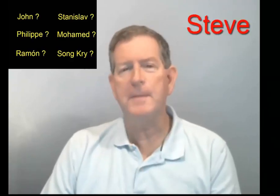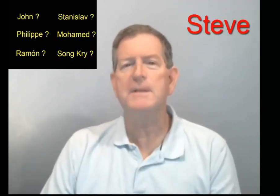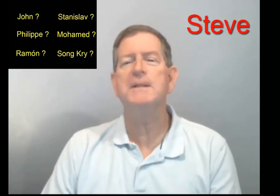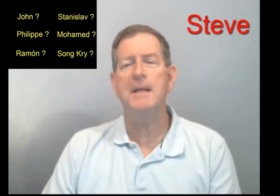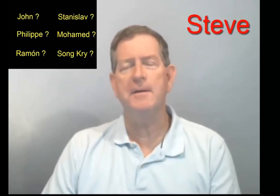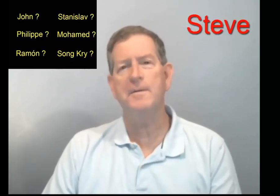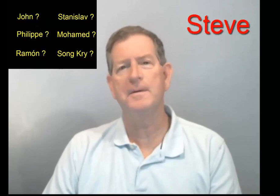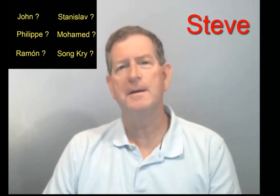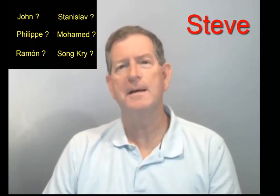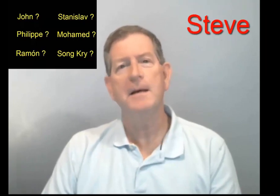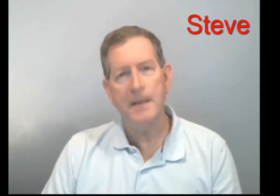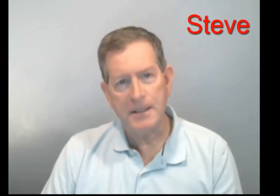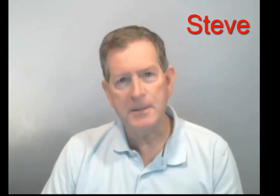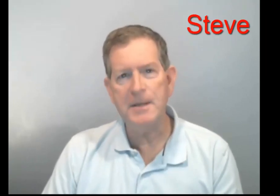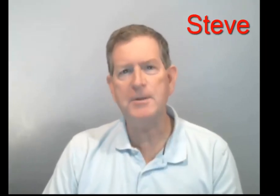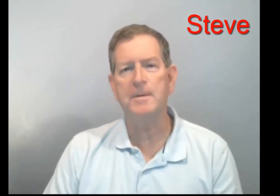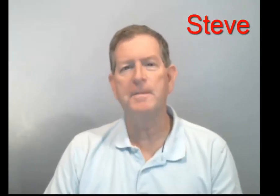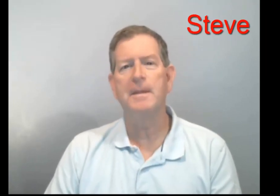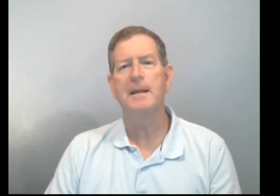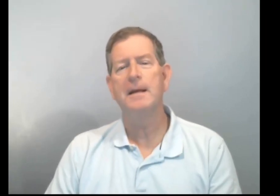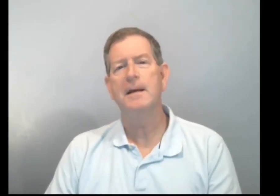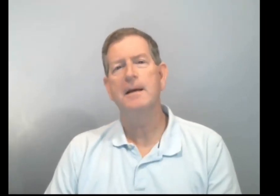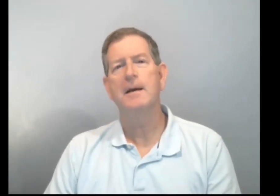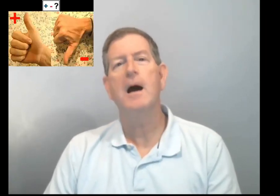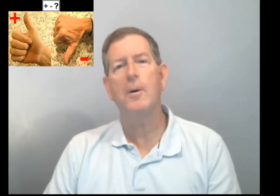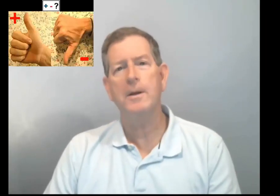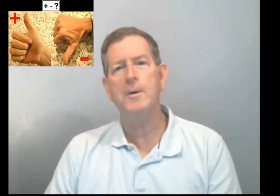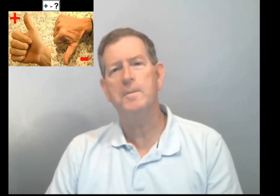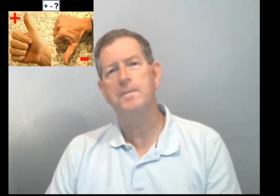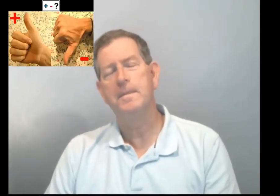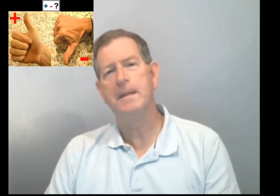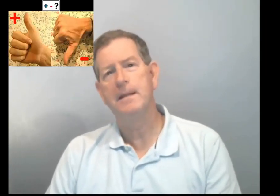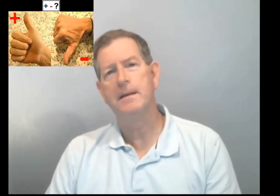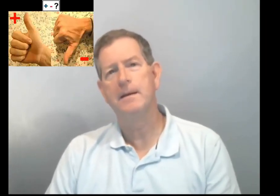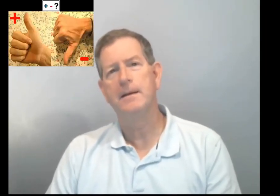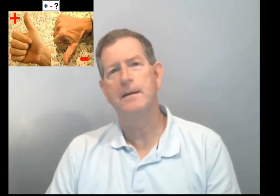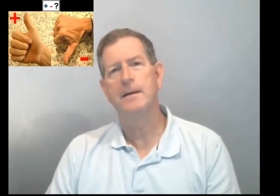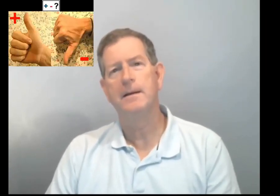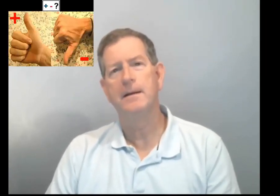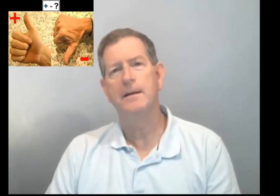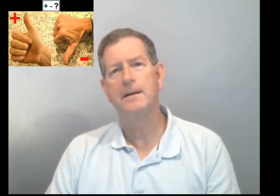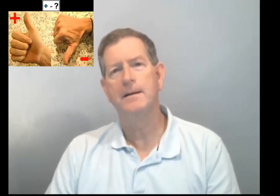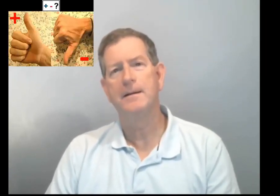My name is Steve. Nice to meet you. How are you?